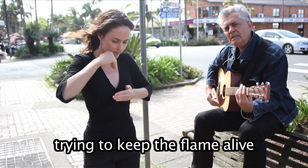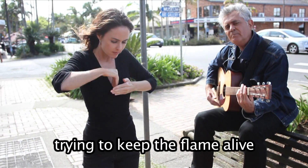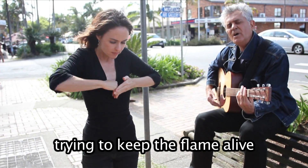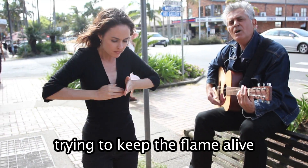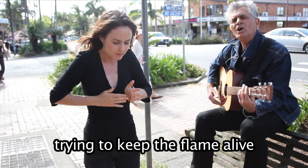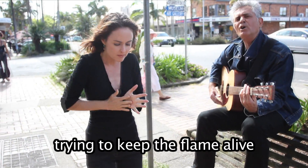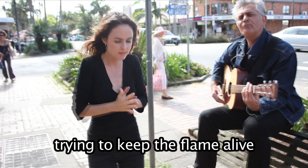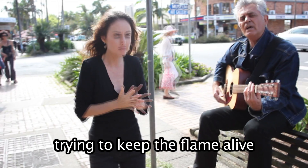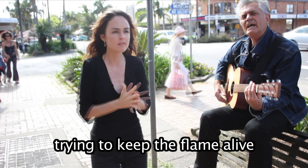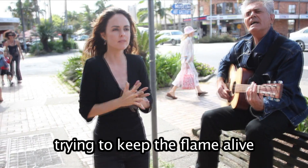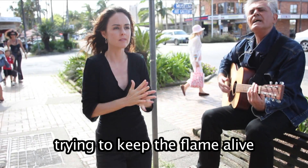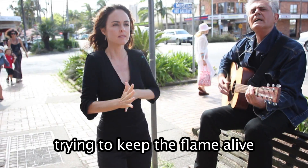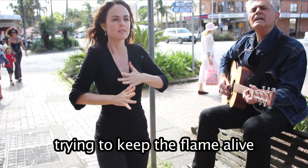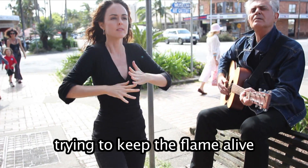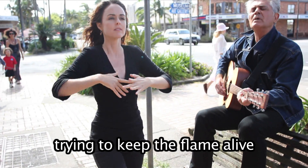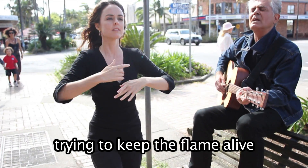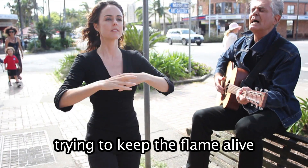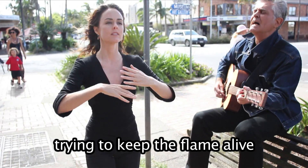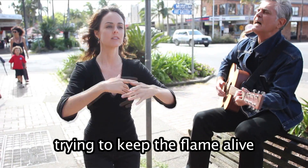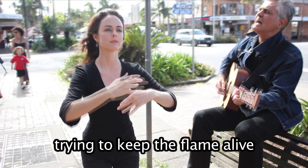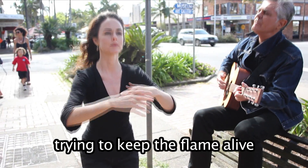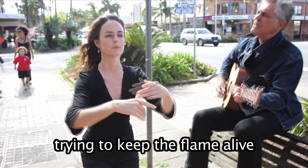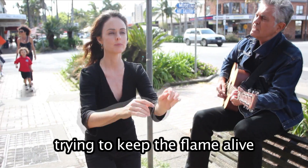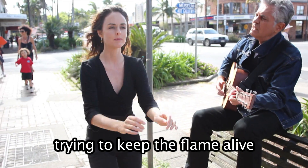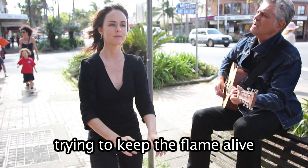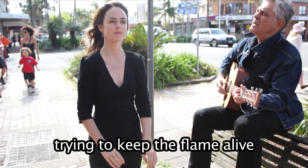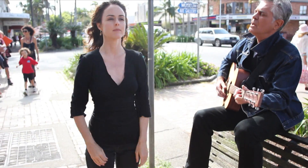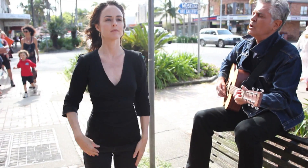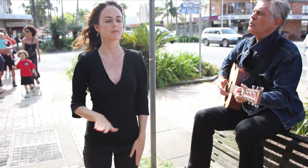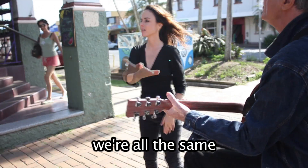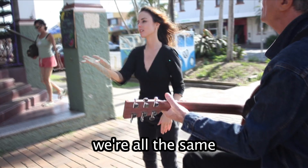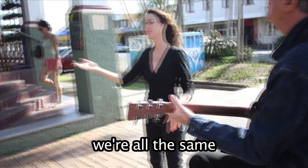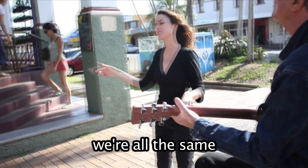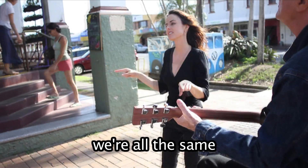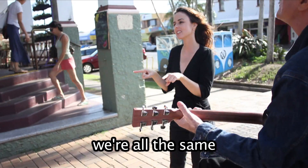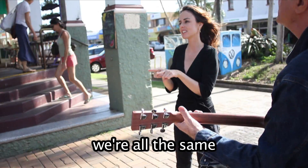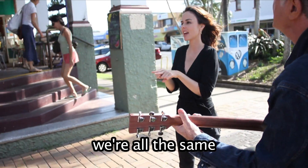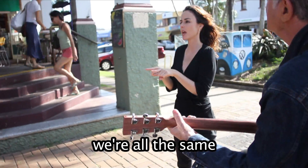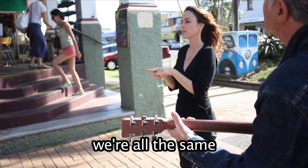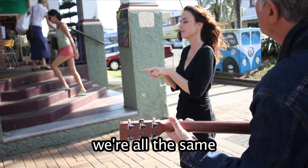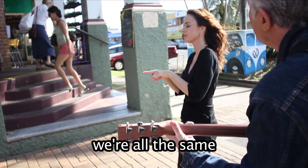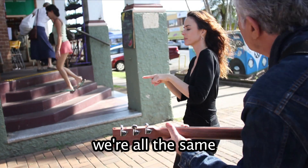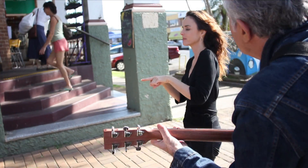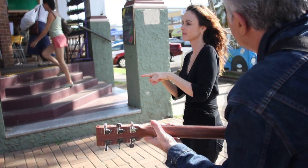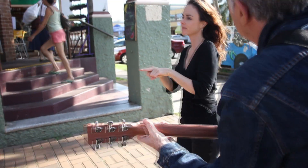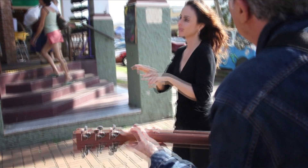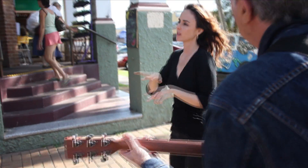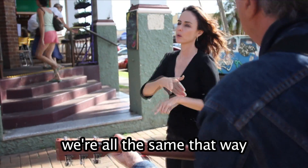keep the flame alive, we're all the same,